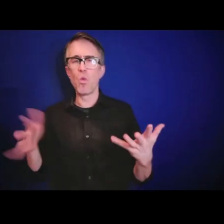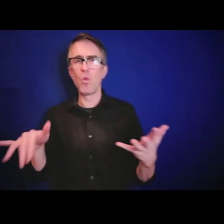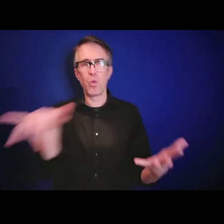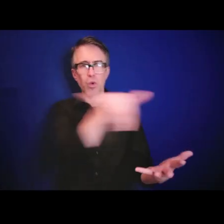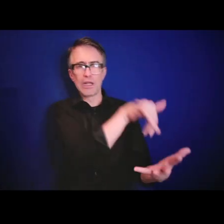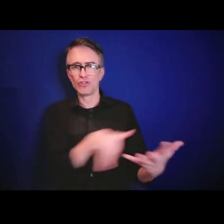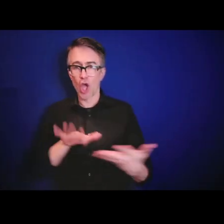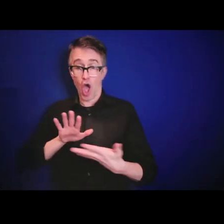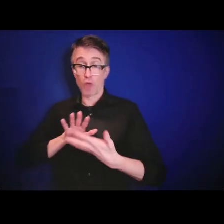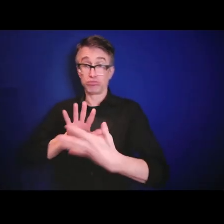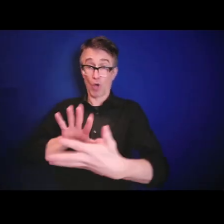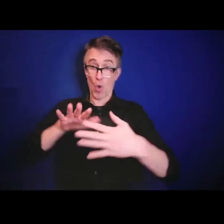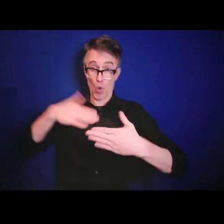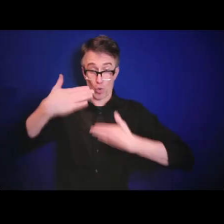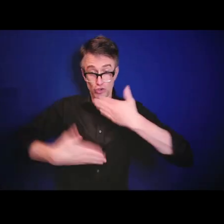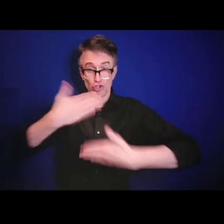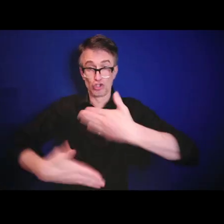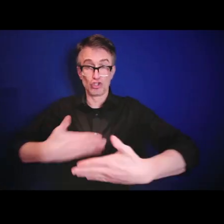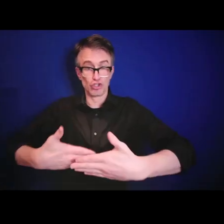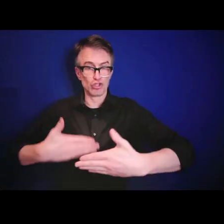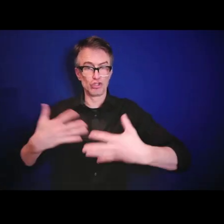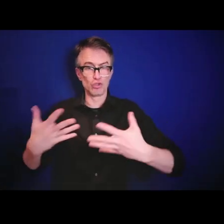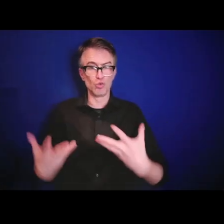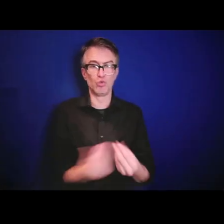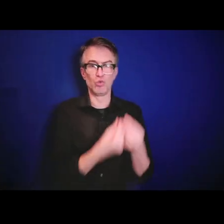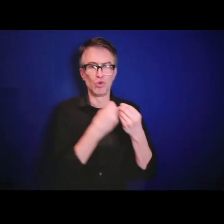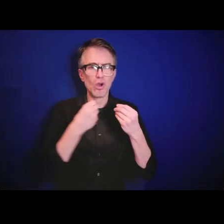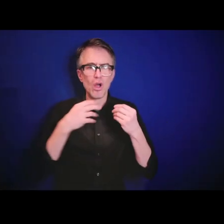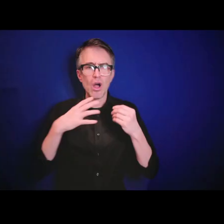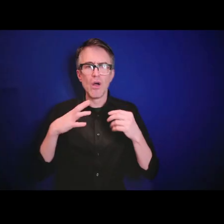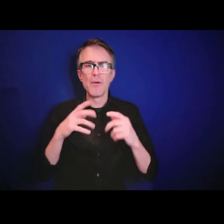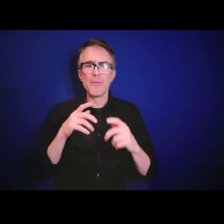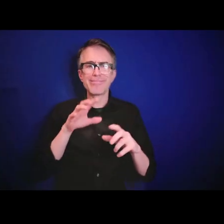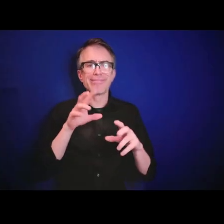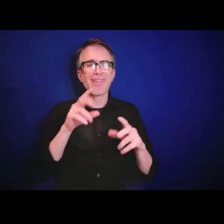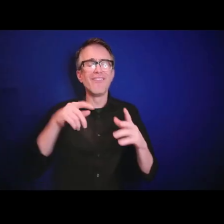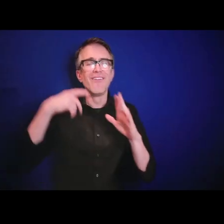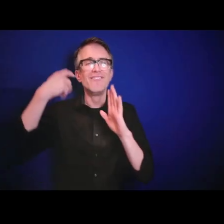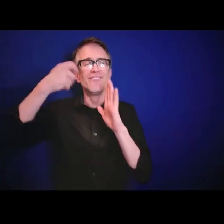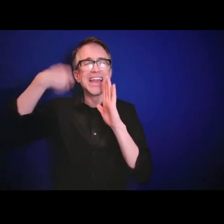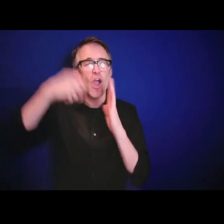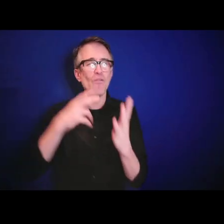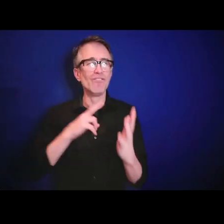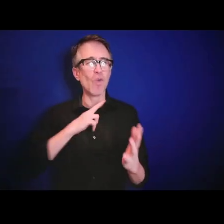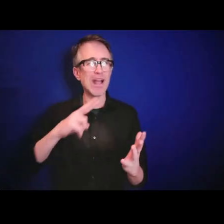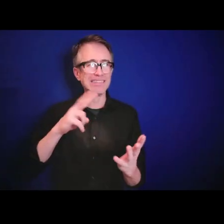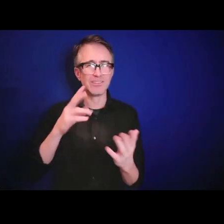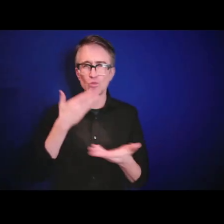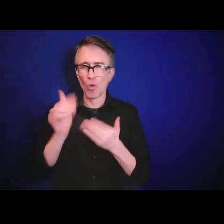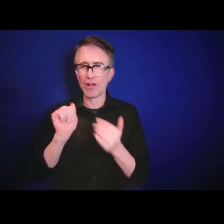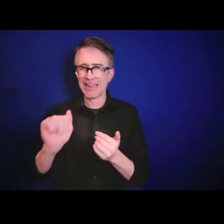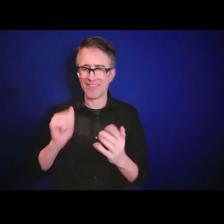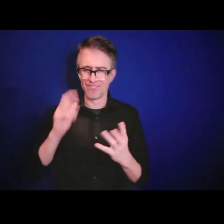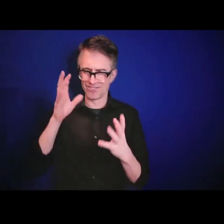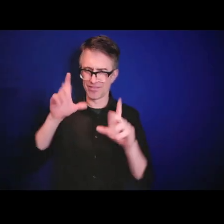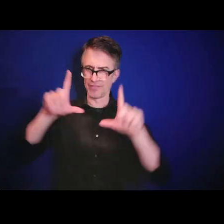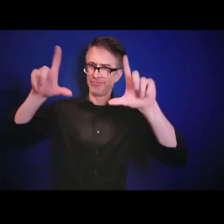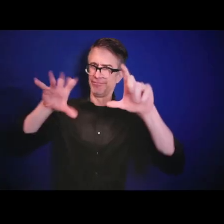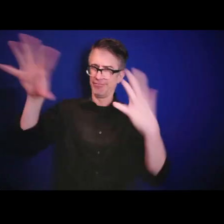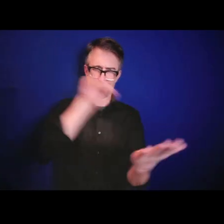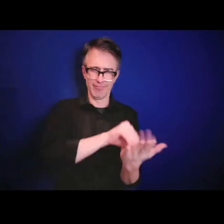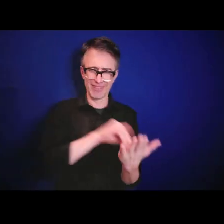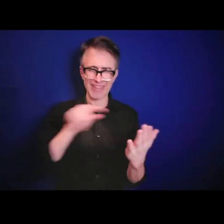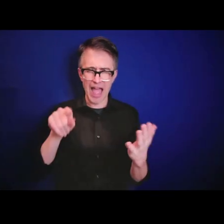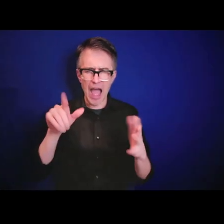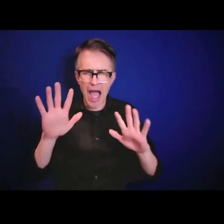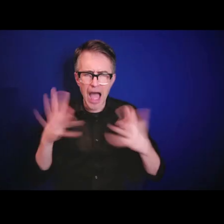representativeness in the studies. Yeah, I mean, there's a whole bunch of sampling methods. There's entire books on sampling methods,